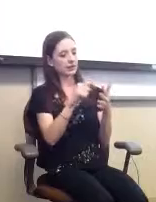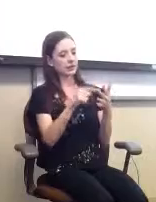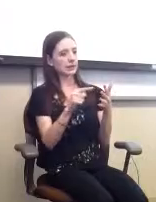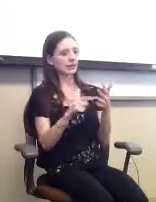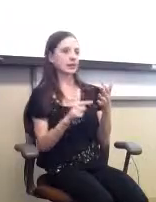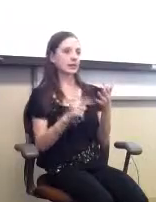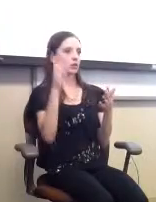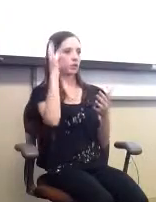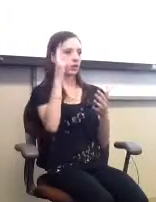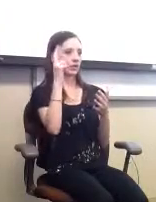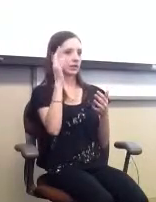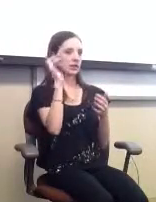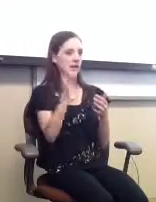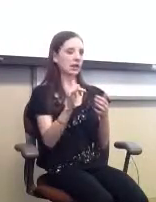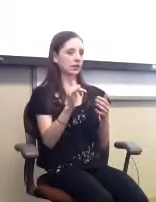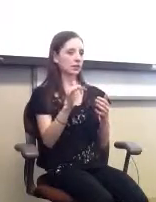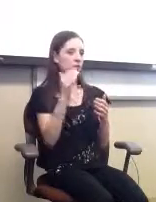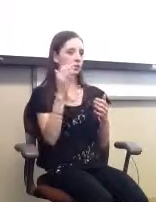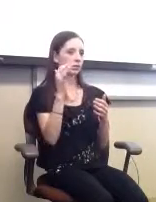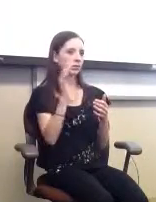step. Yeah, the